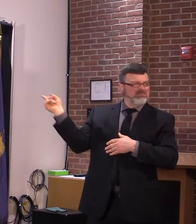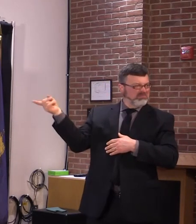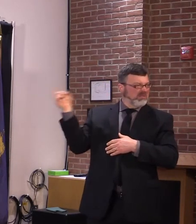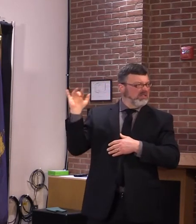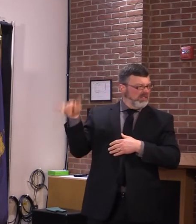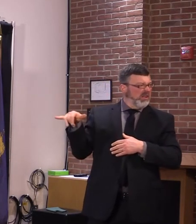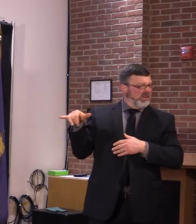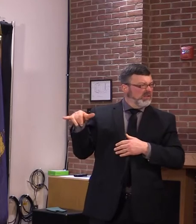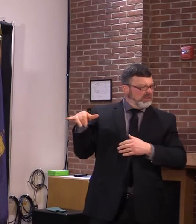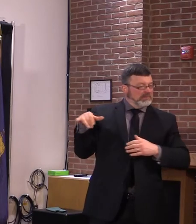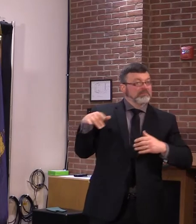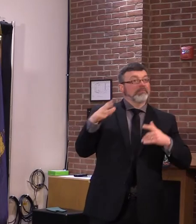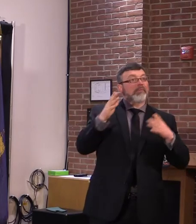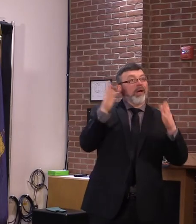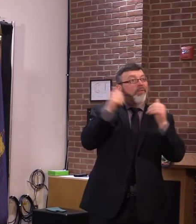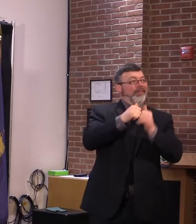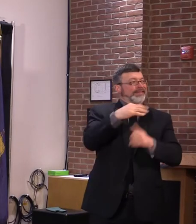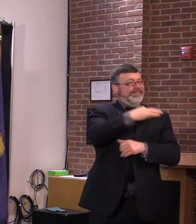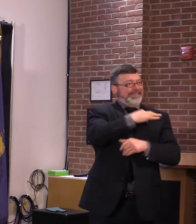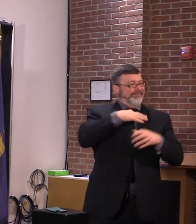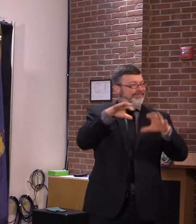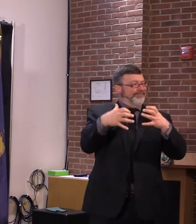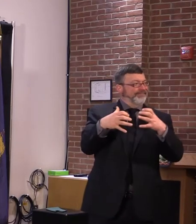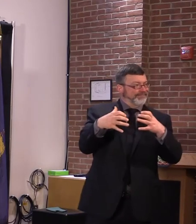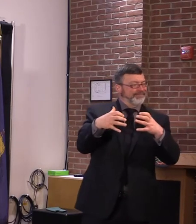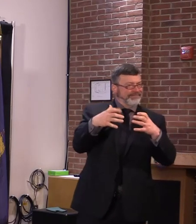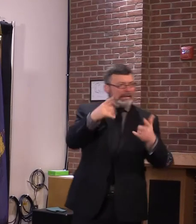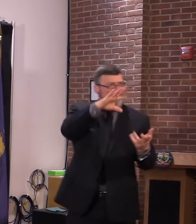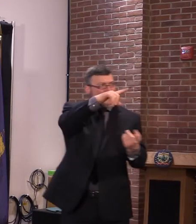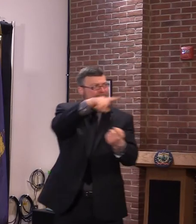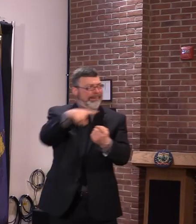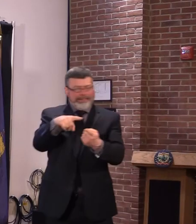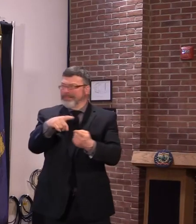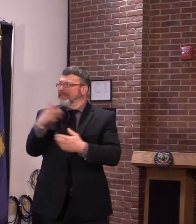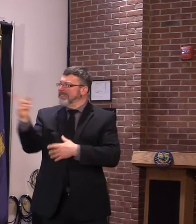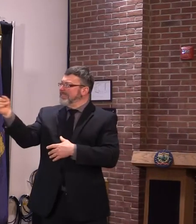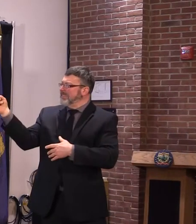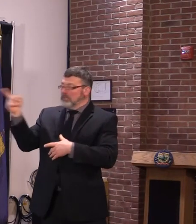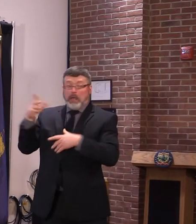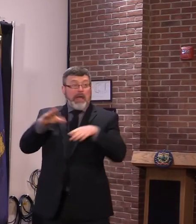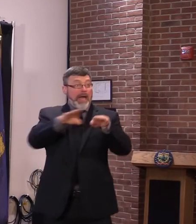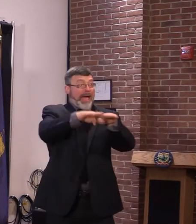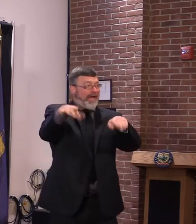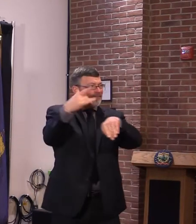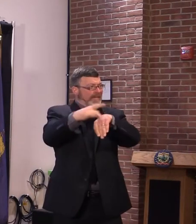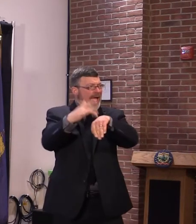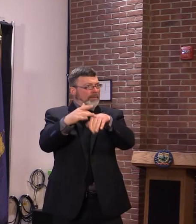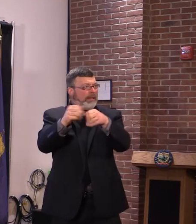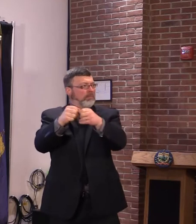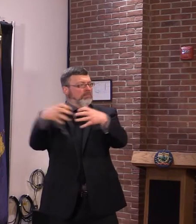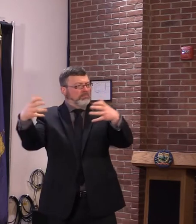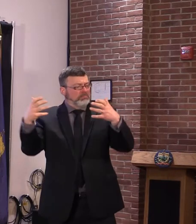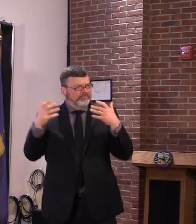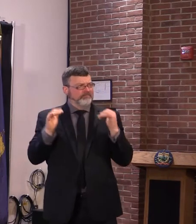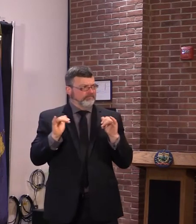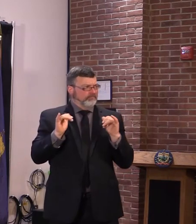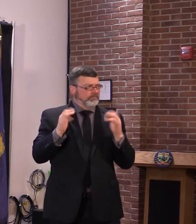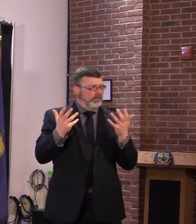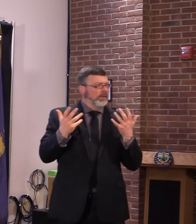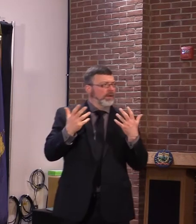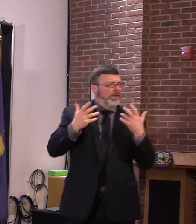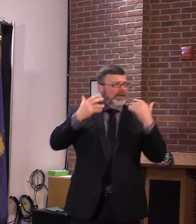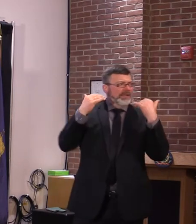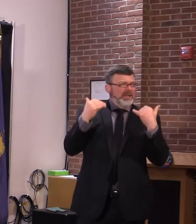facilities that hospitals rely on for discharging patients are dealing with a lot of their own outbreaks. So is there anything the